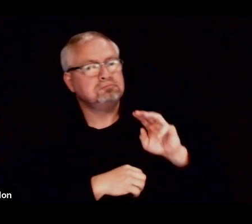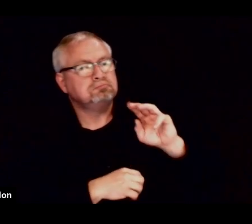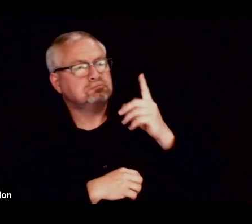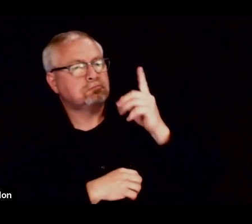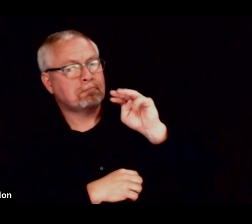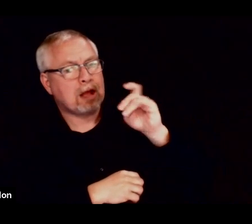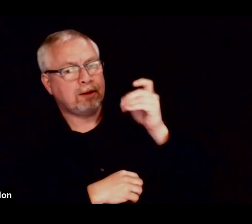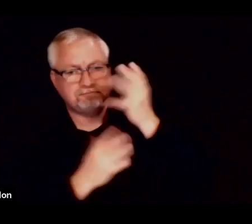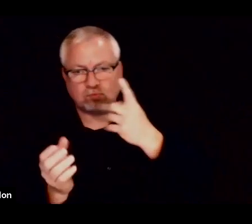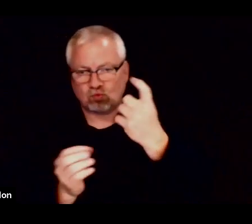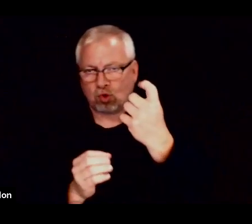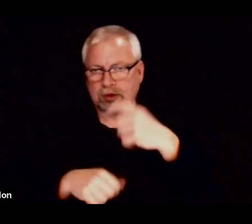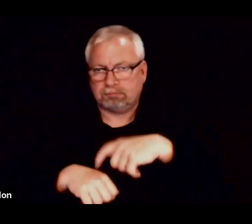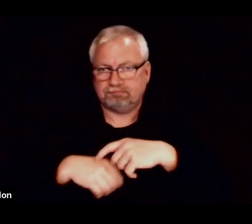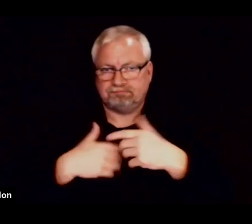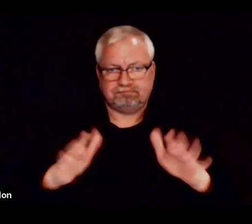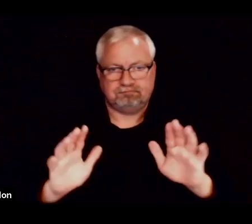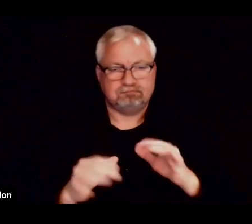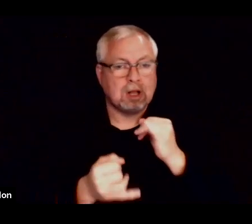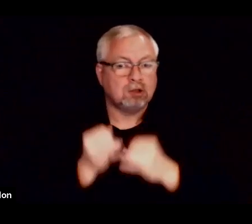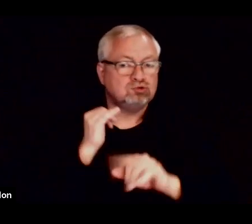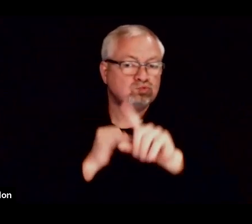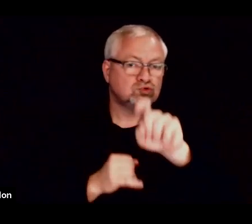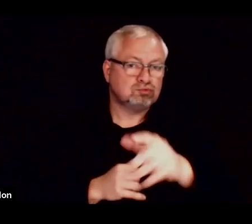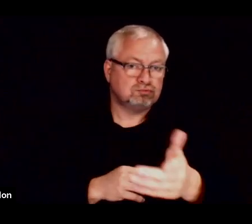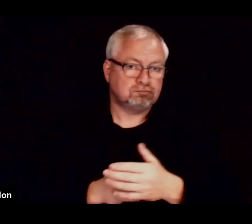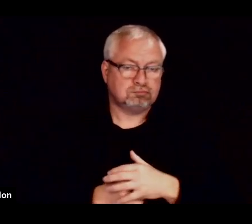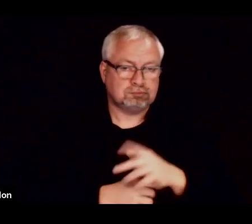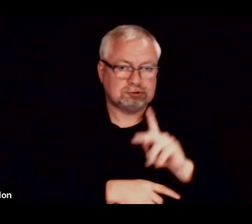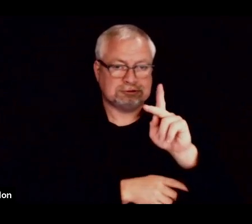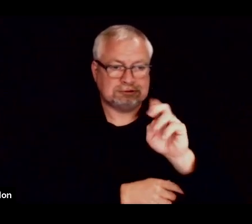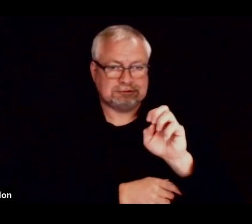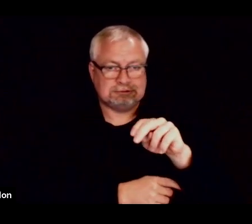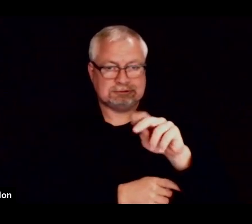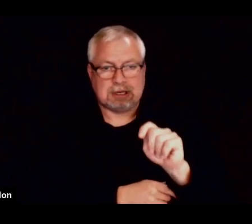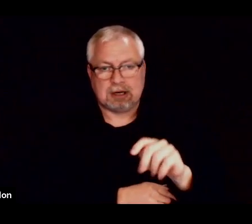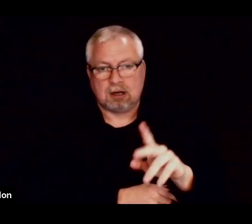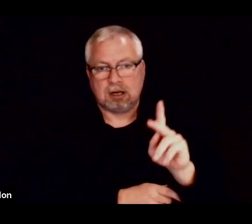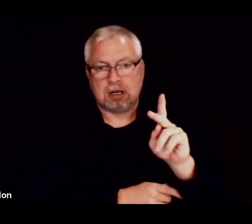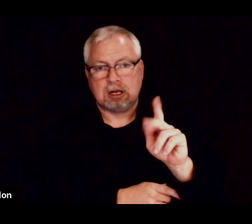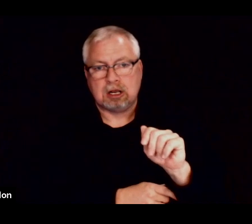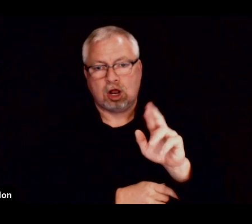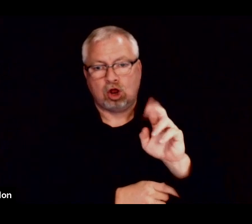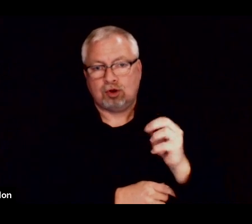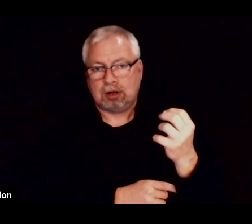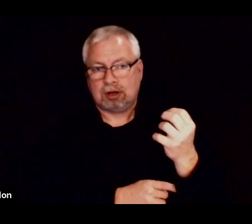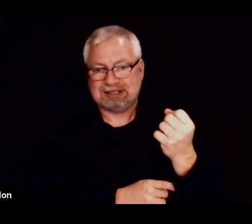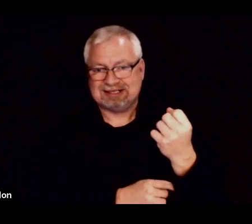Your last question comes from the line of Kent Erdo with Care Television.